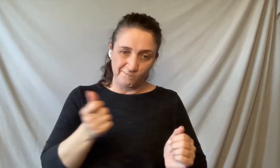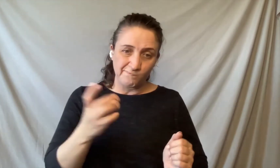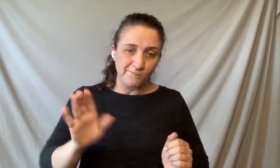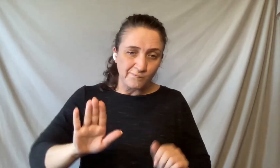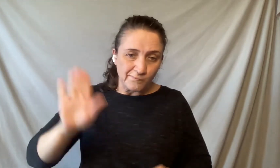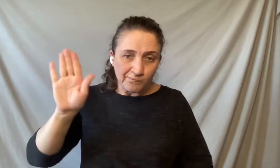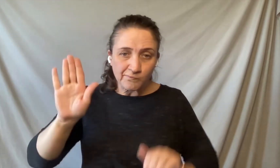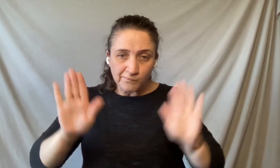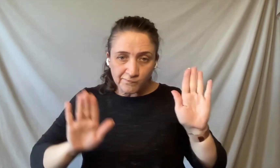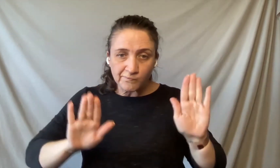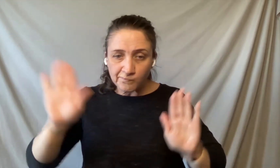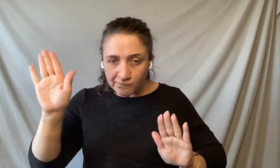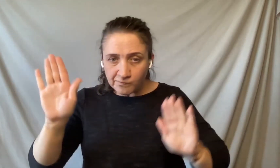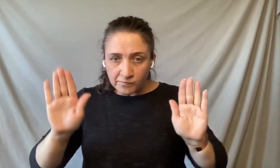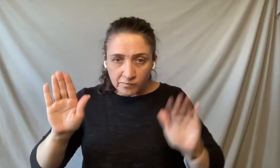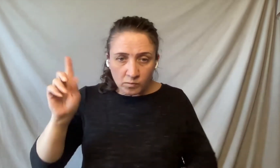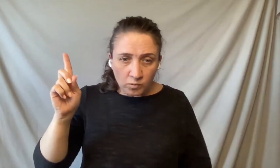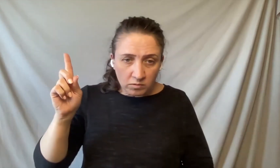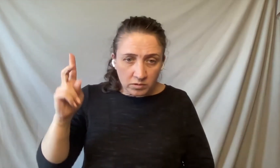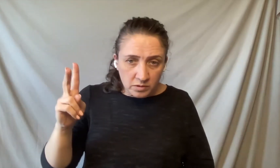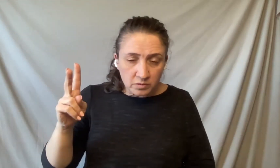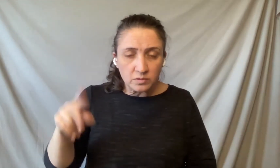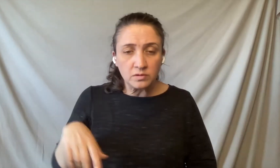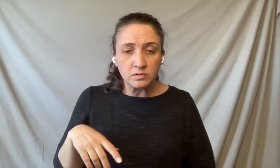So we got 1, 2,